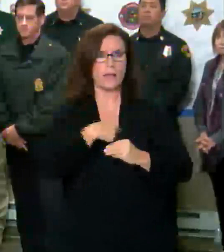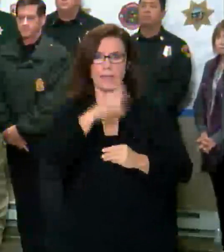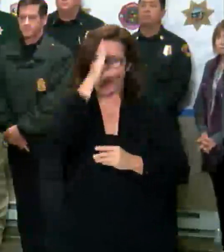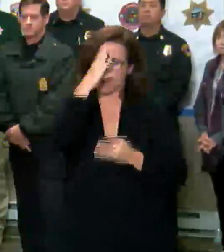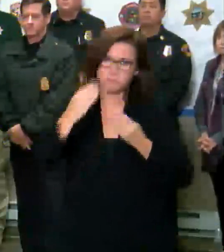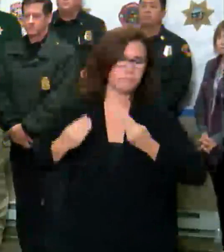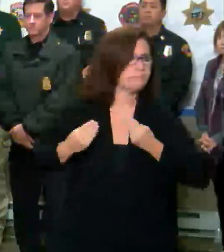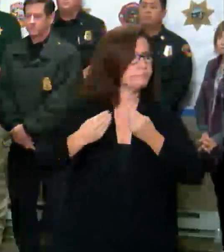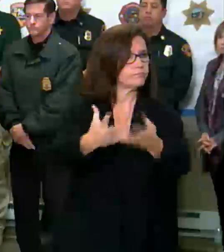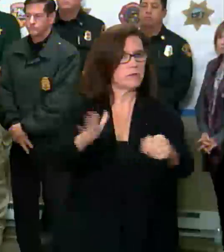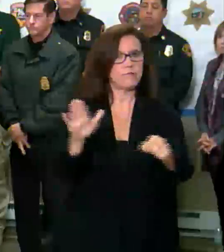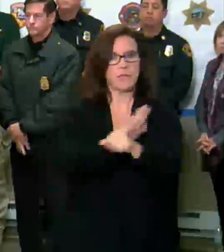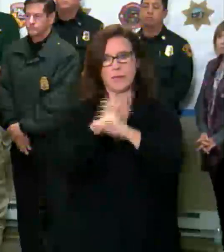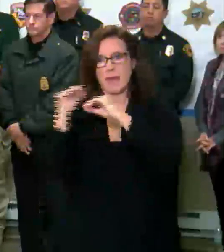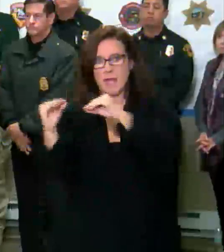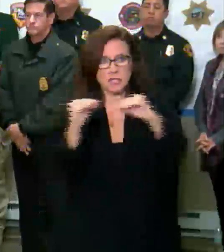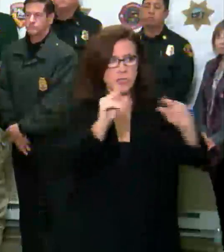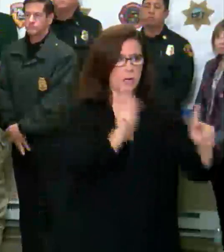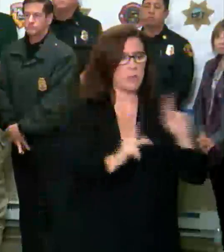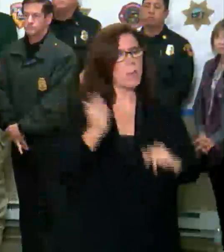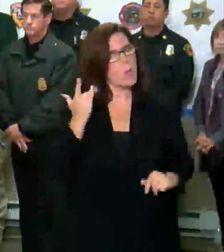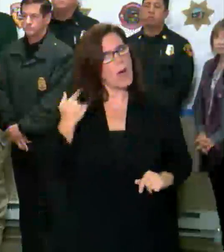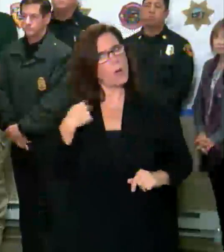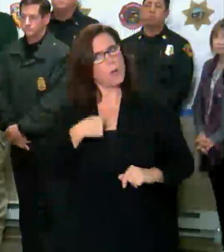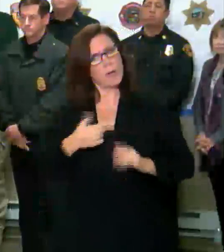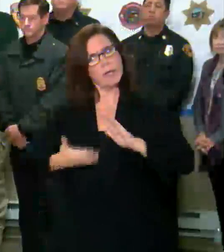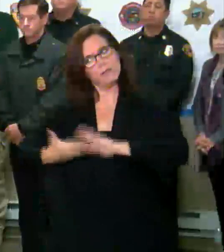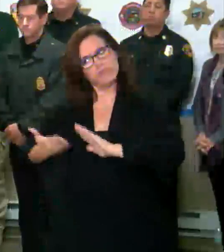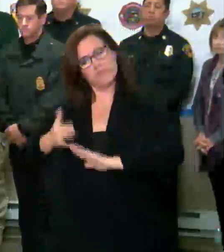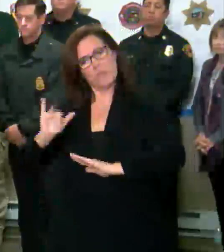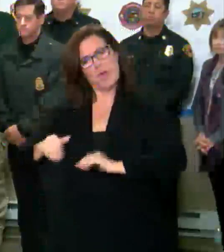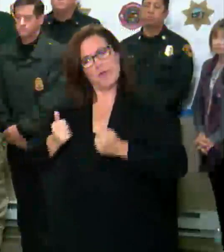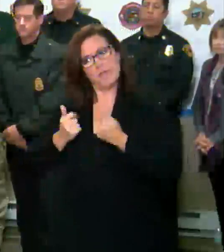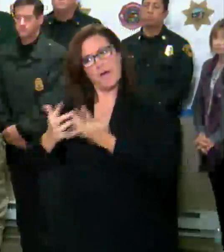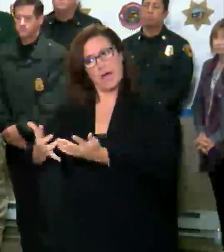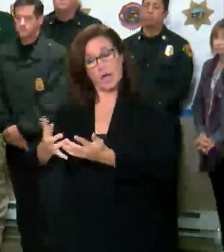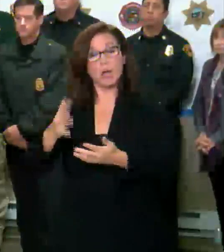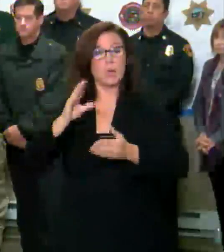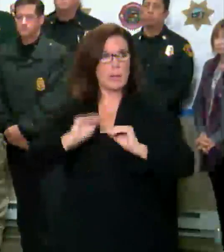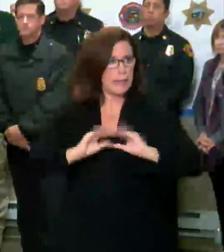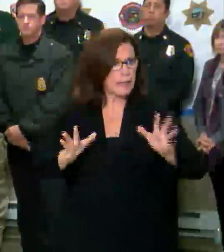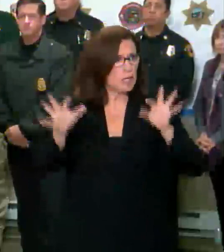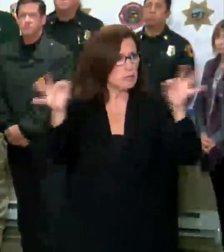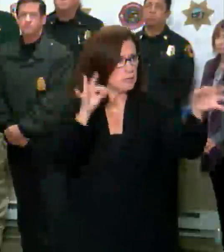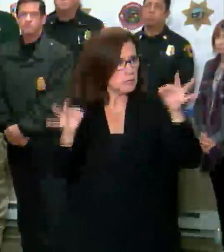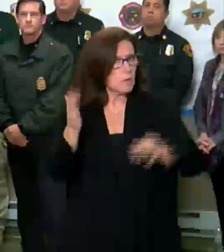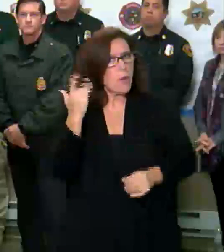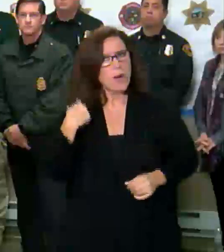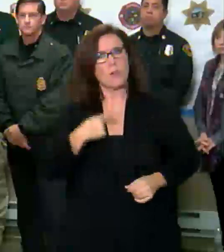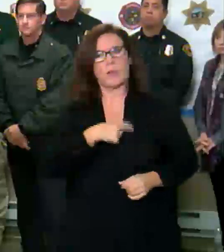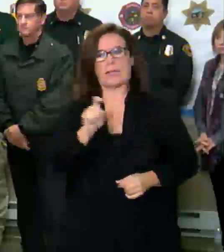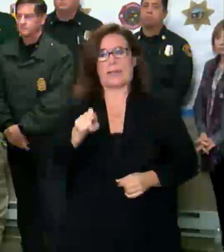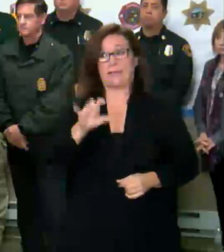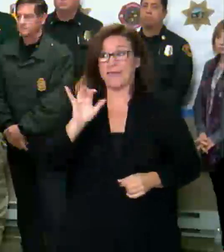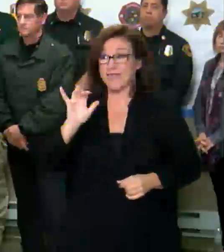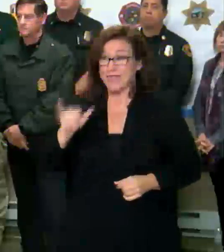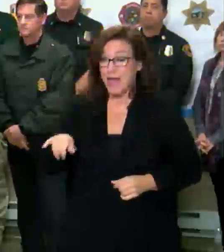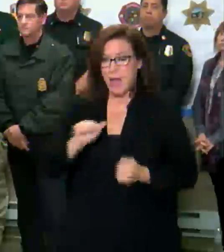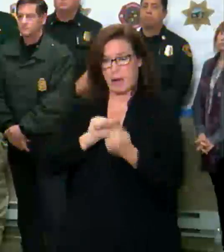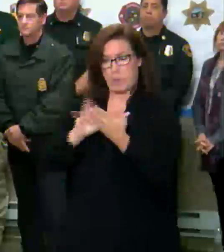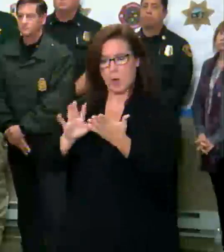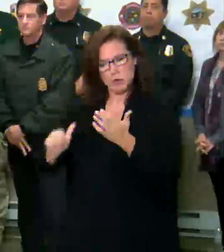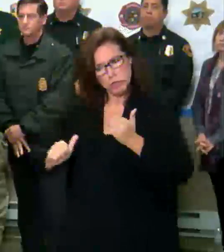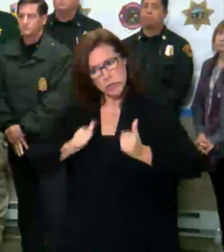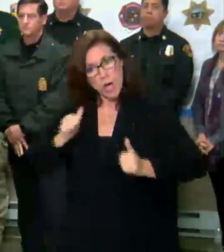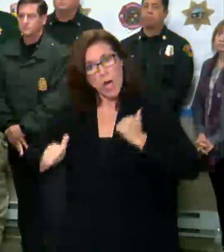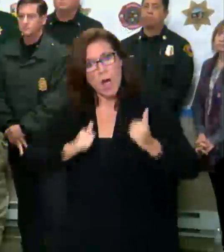information about the fire in operation, and we can clearly articulate the need for the fire in operation, and that it is a proactive approach for us to be